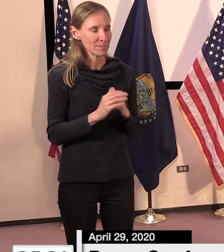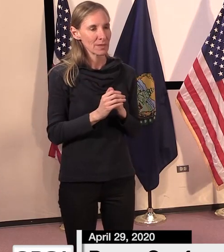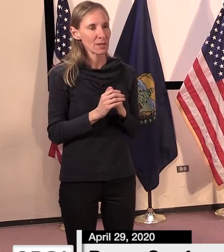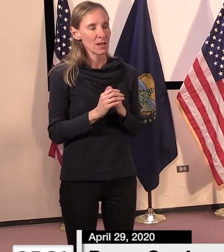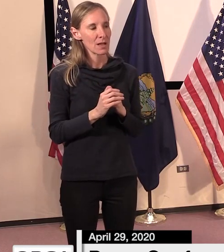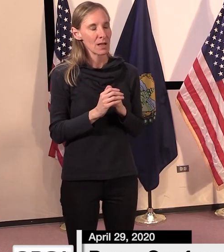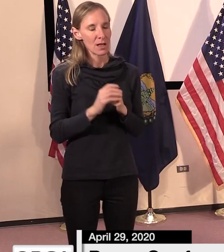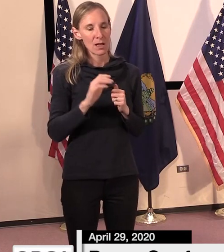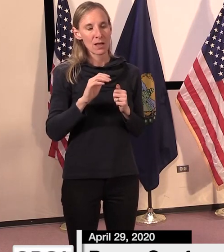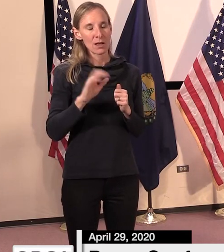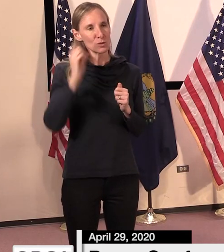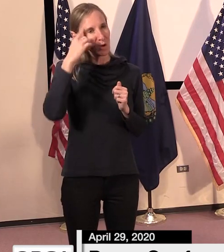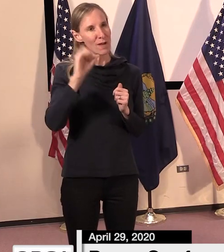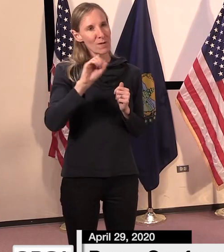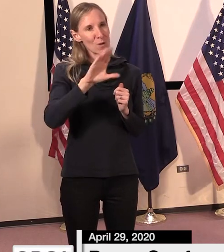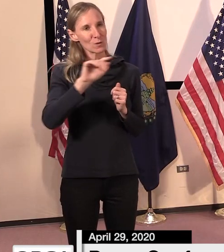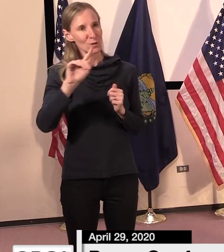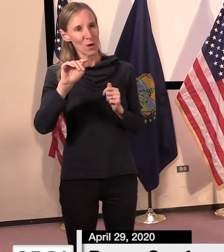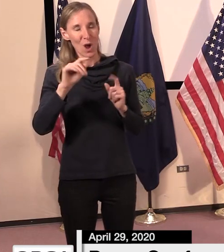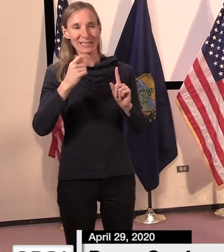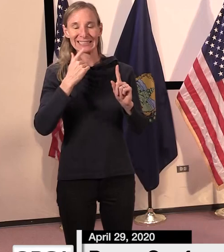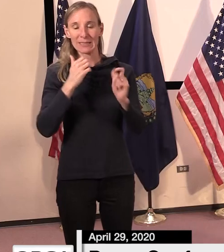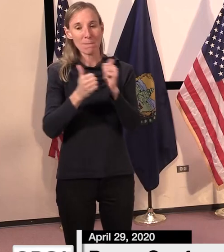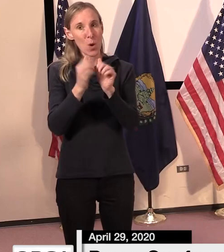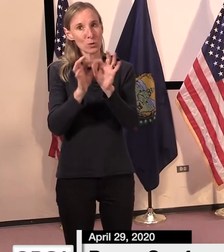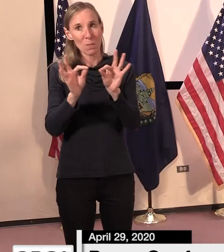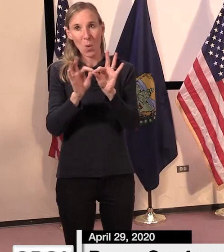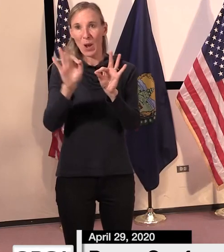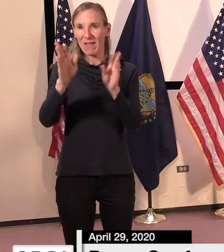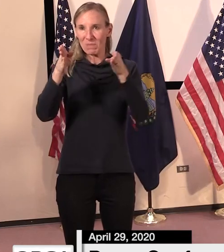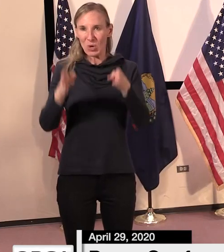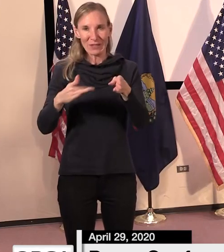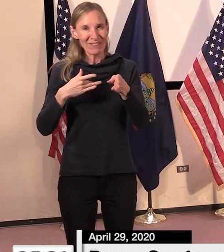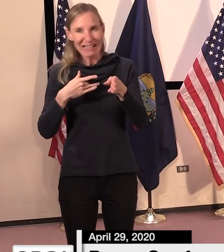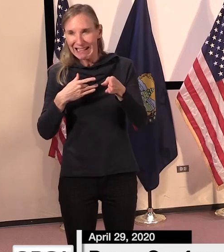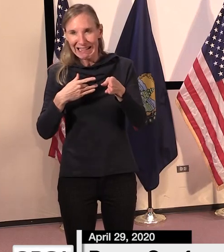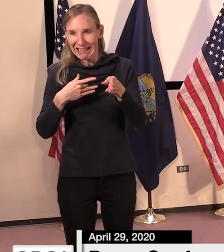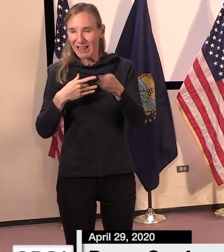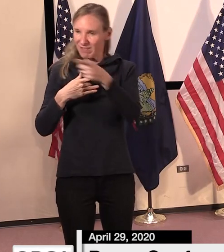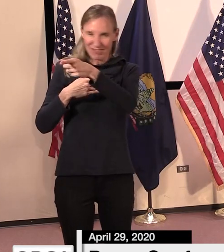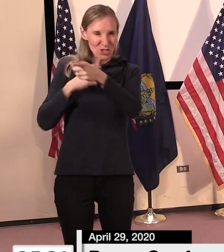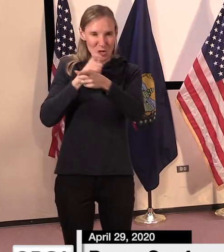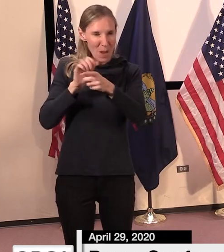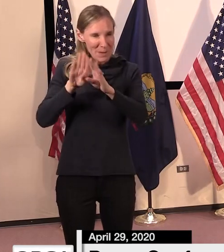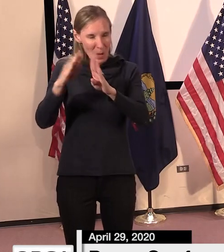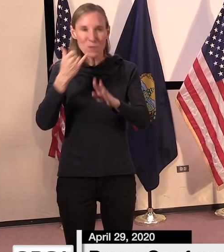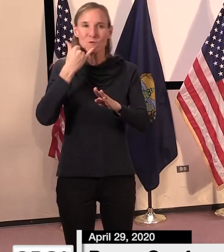a contact, maybe calling the Attorney General might get your answer.